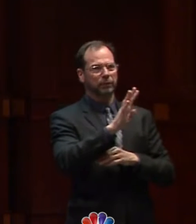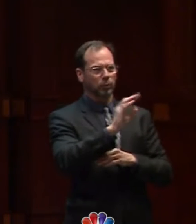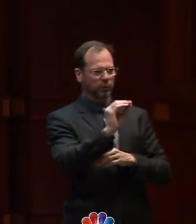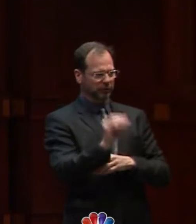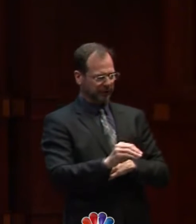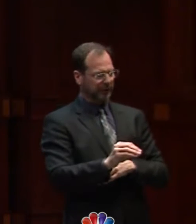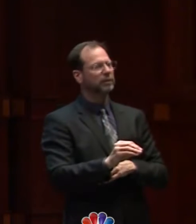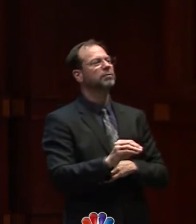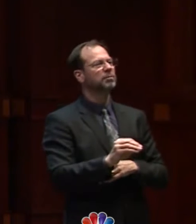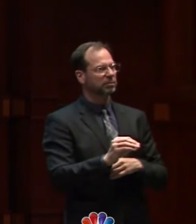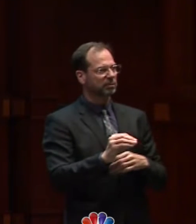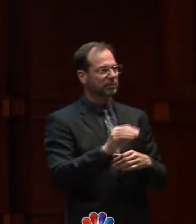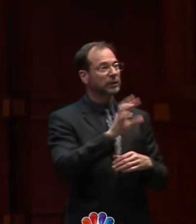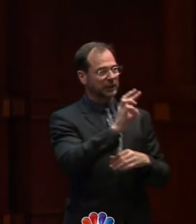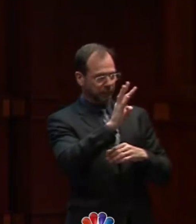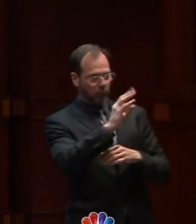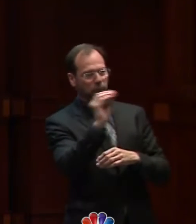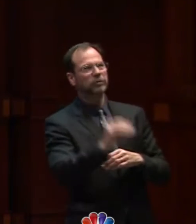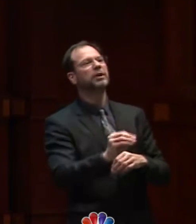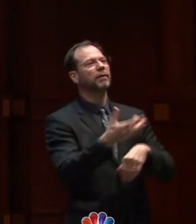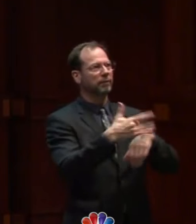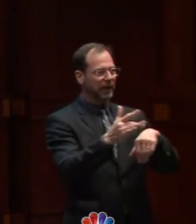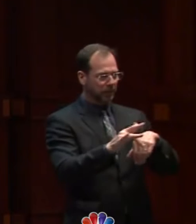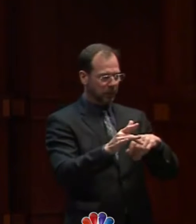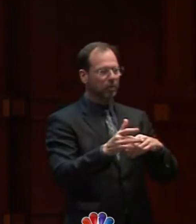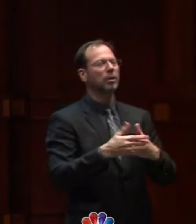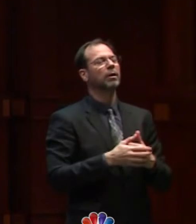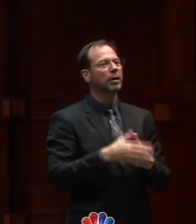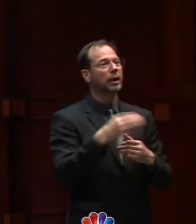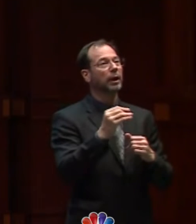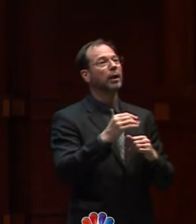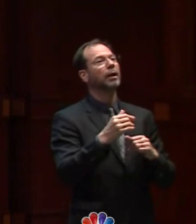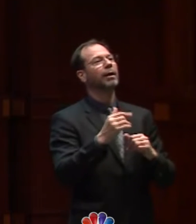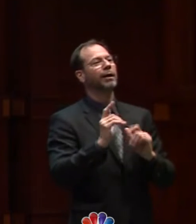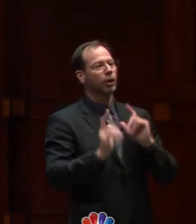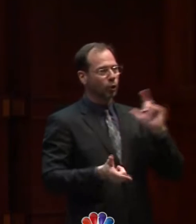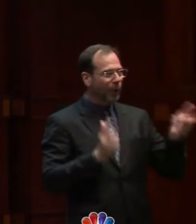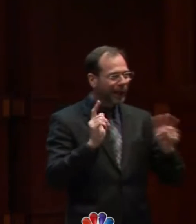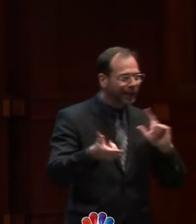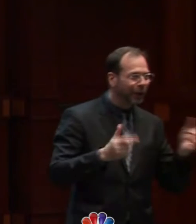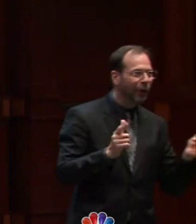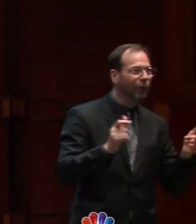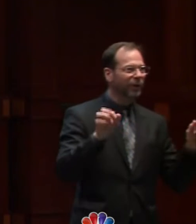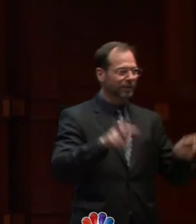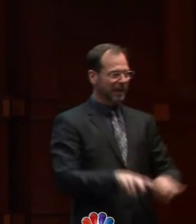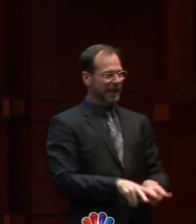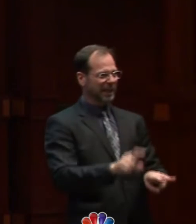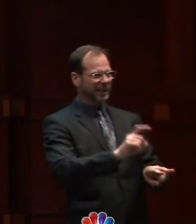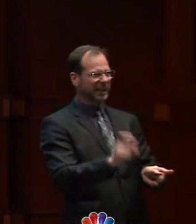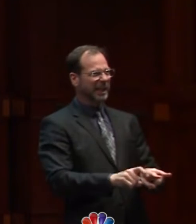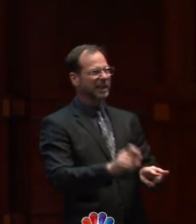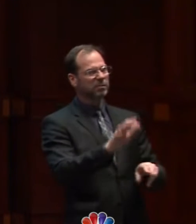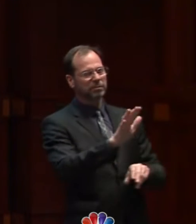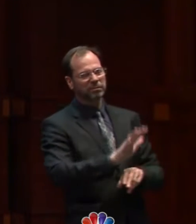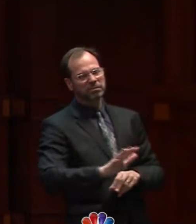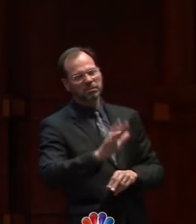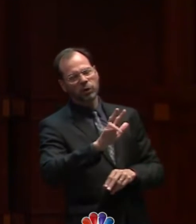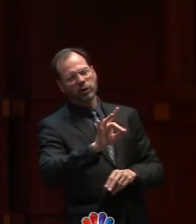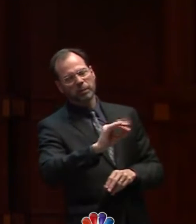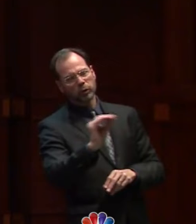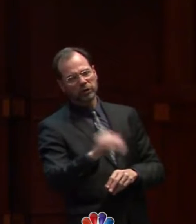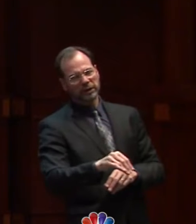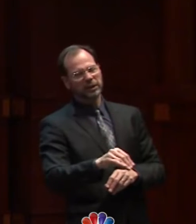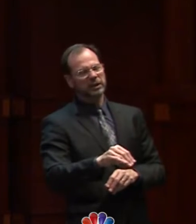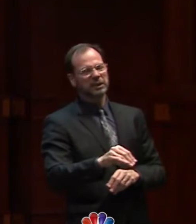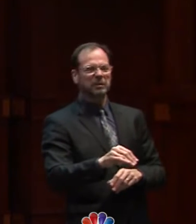Similarly, quite a few beds available there. And down the Laredo and Rio Grande Valley, Just around 38% of the